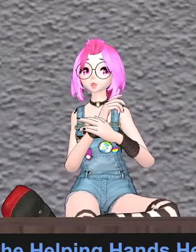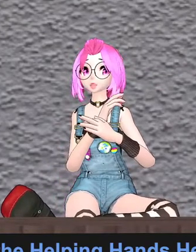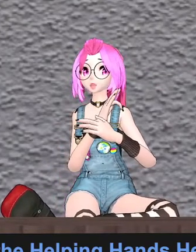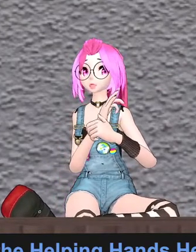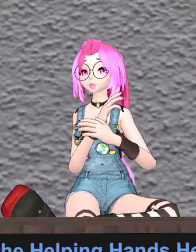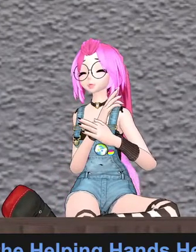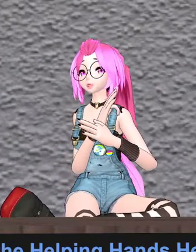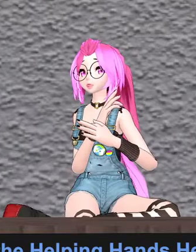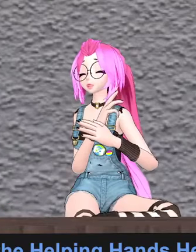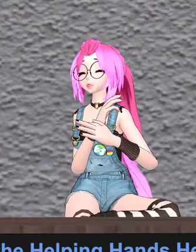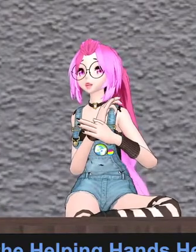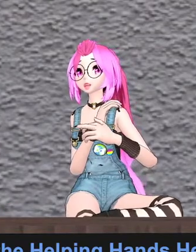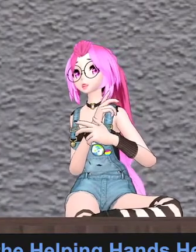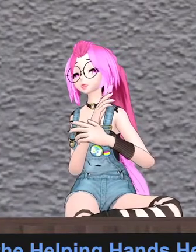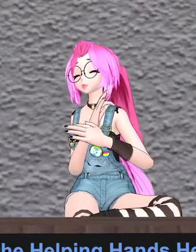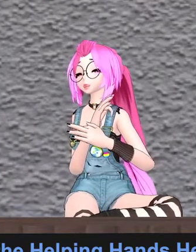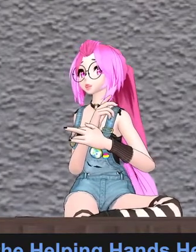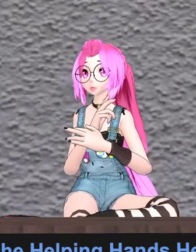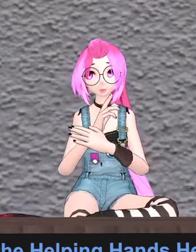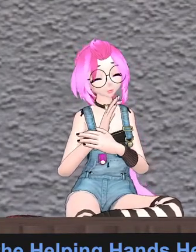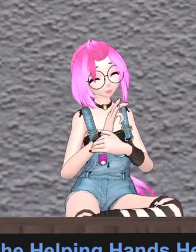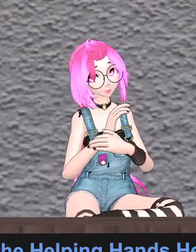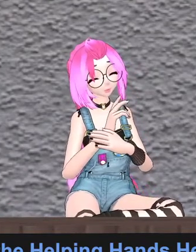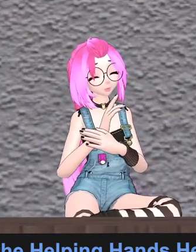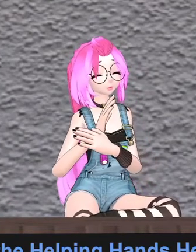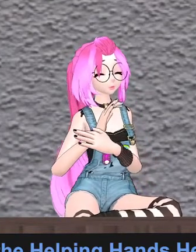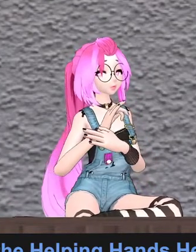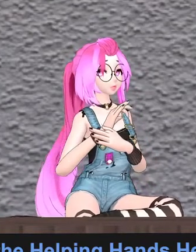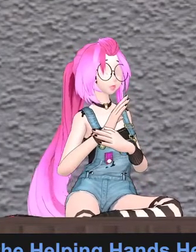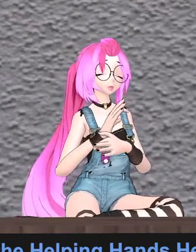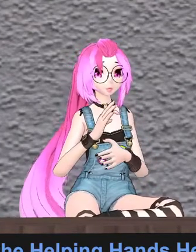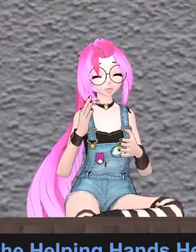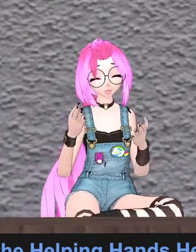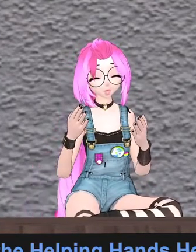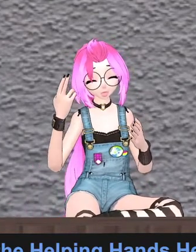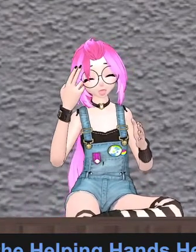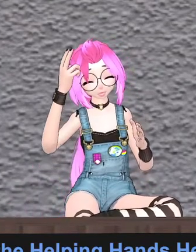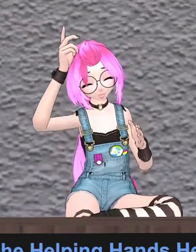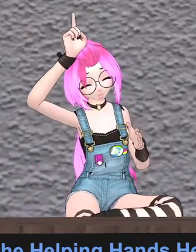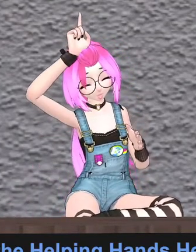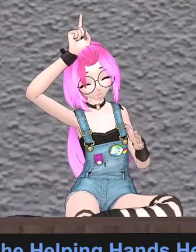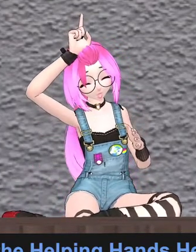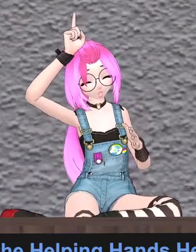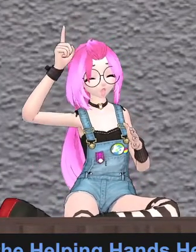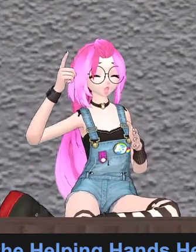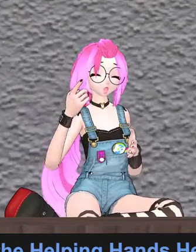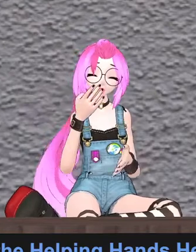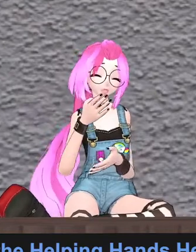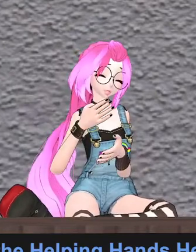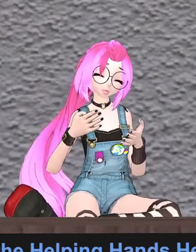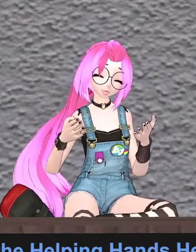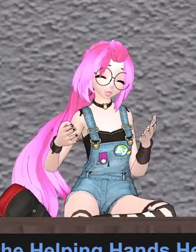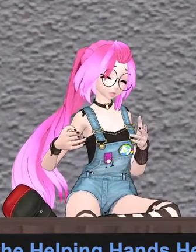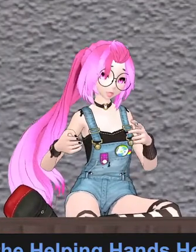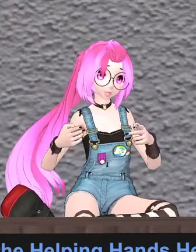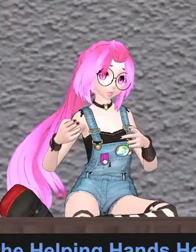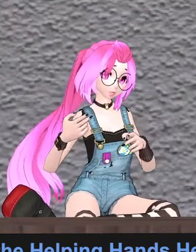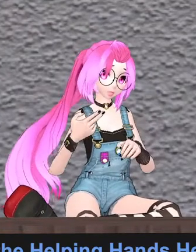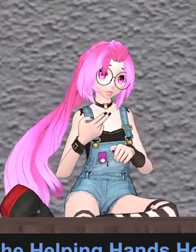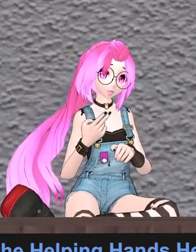wiggle, wiggle. So this is the new sign for Germany. Okay. But the reason I still teach this one is because there's still some people who